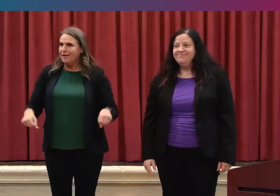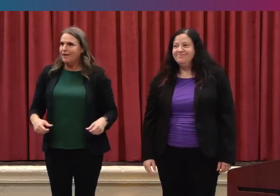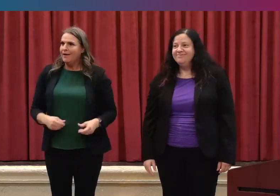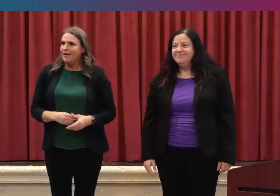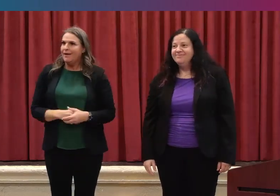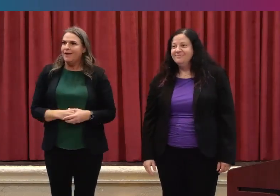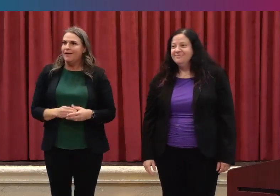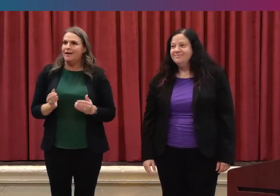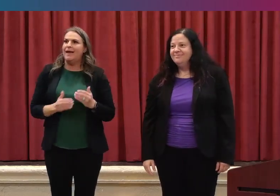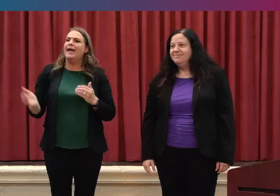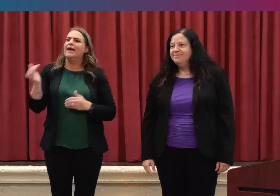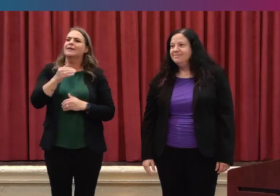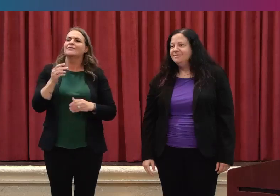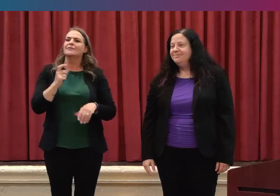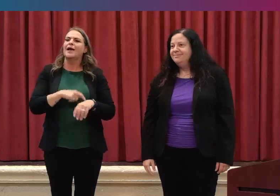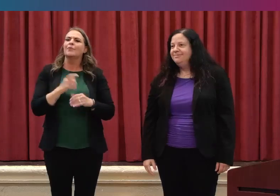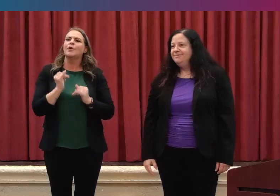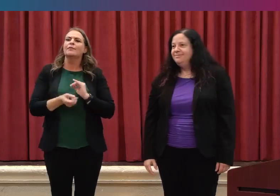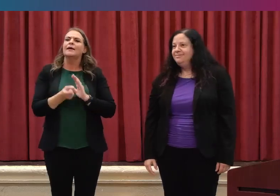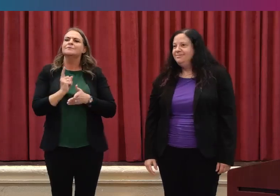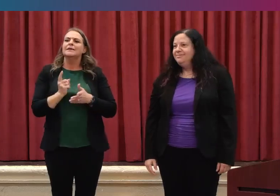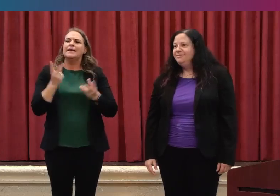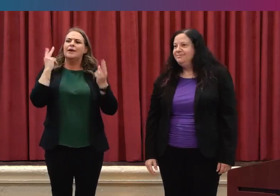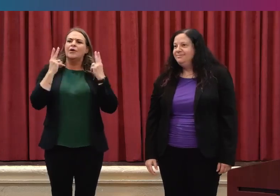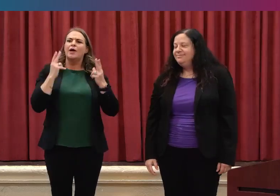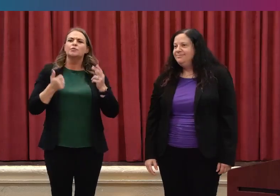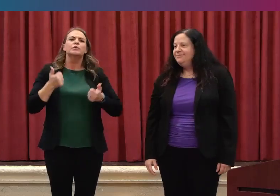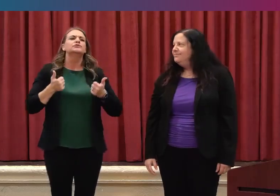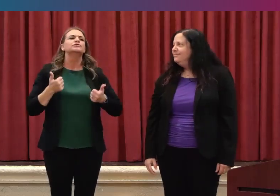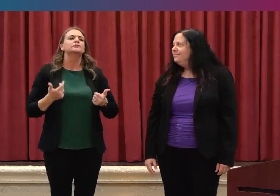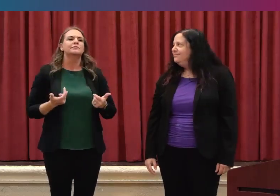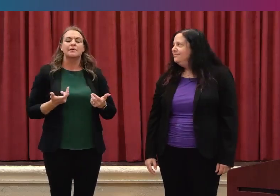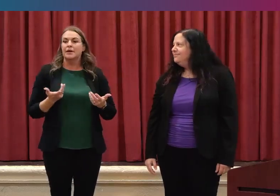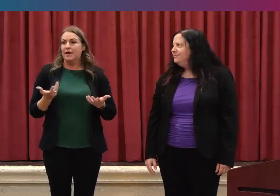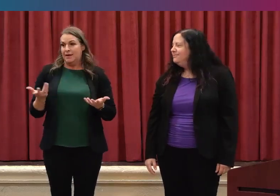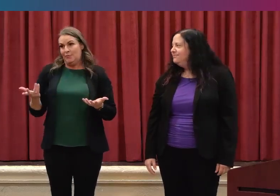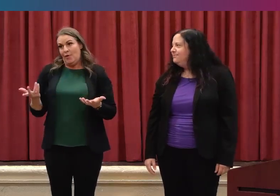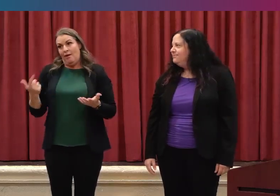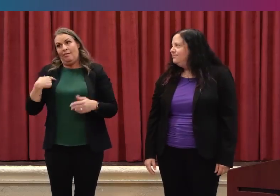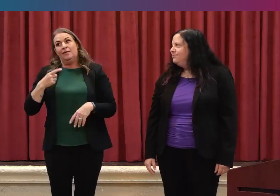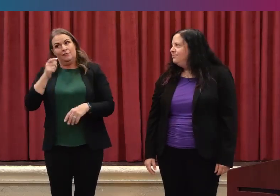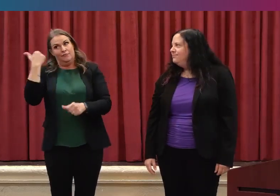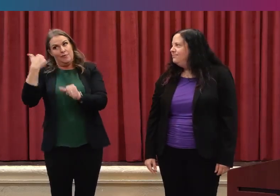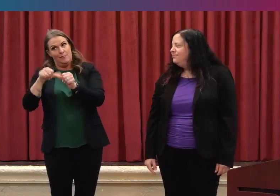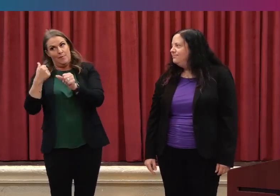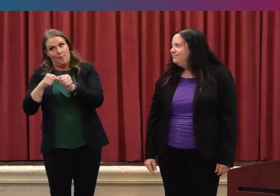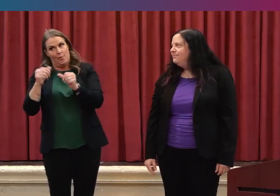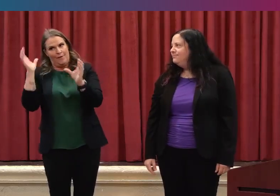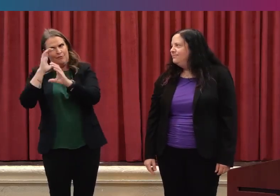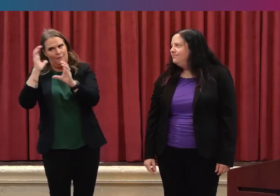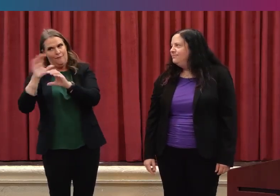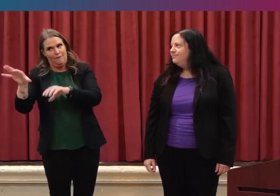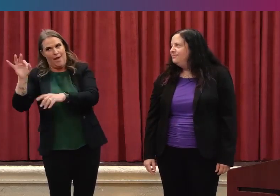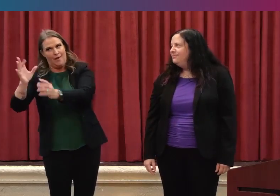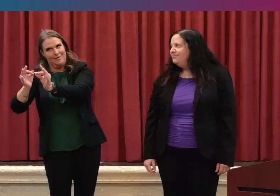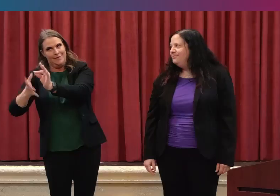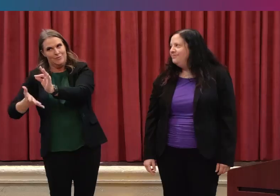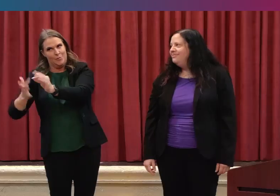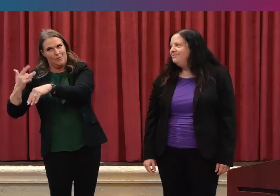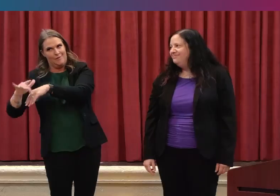Somebody in the audience said I wasn't aware of that. And there's a question about, is that for last minute